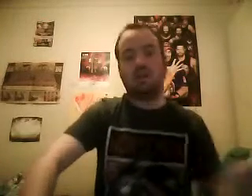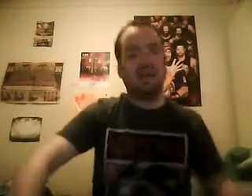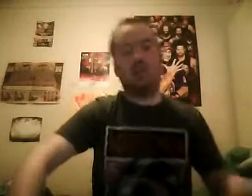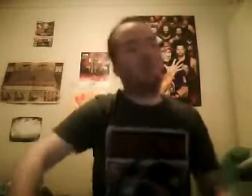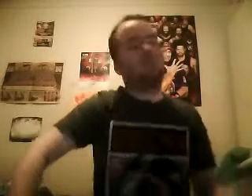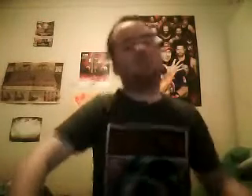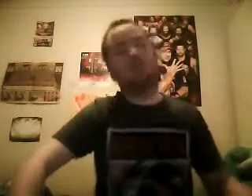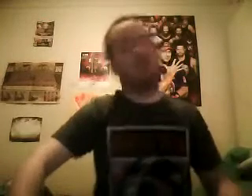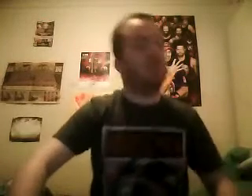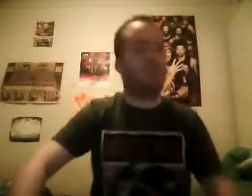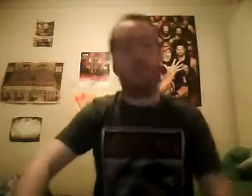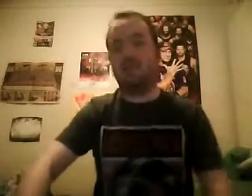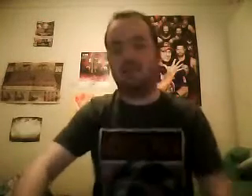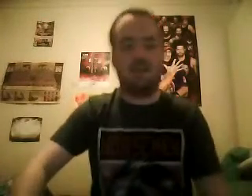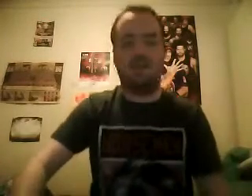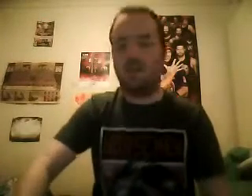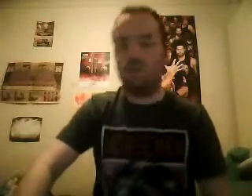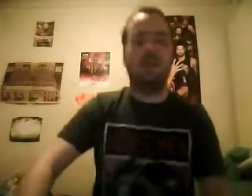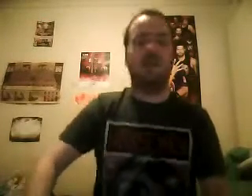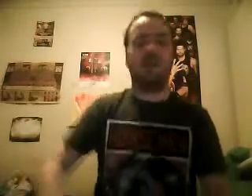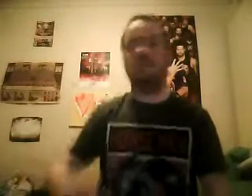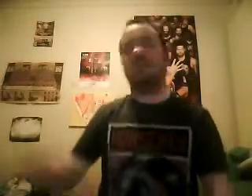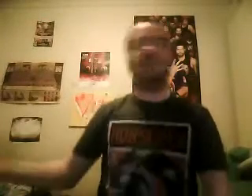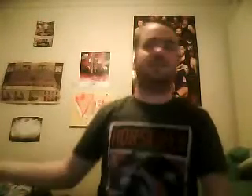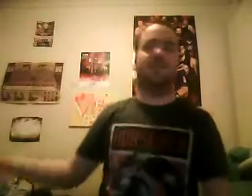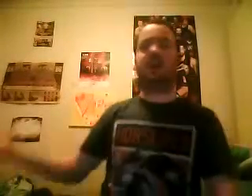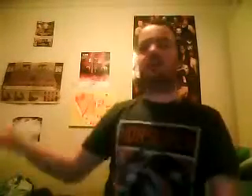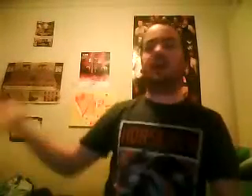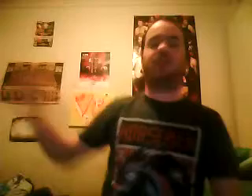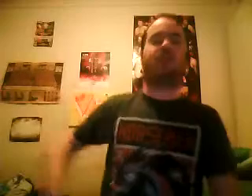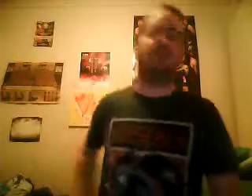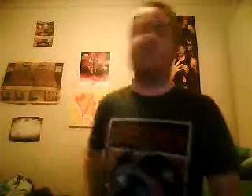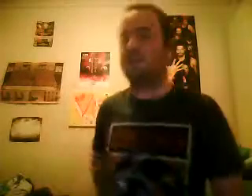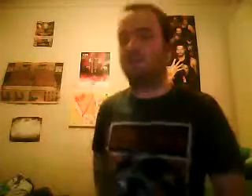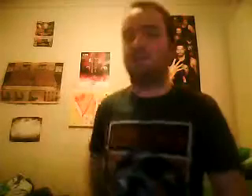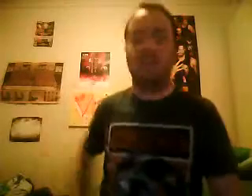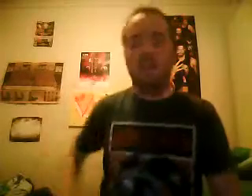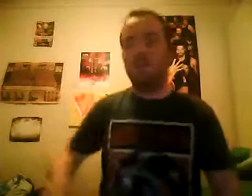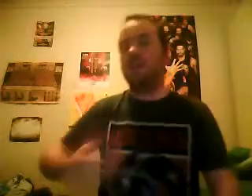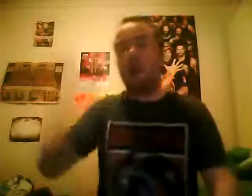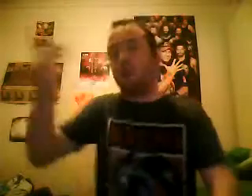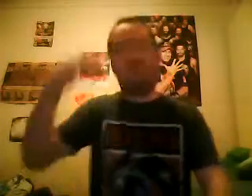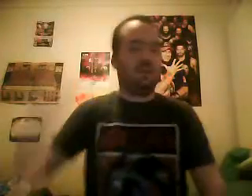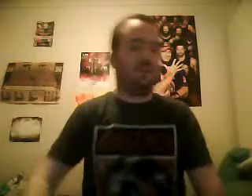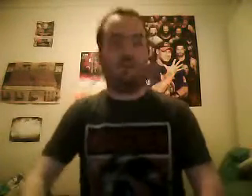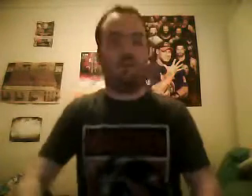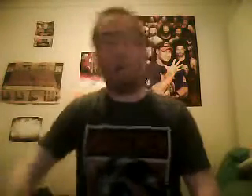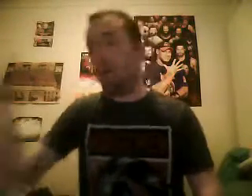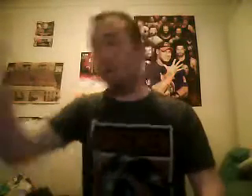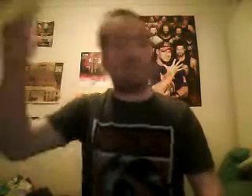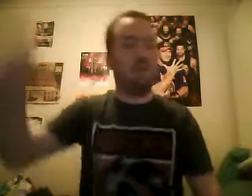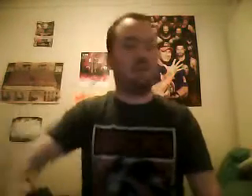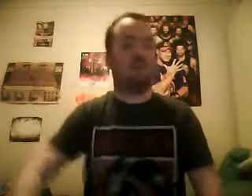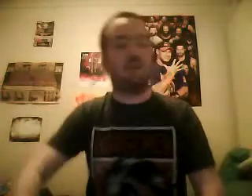that... So I wasn't really a big fan of this that much. I didn't like the fact that they had Kofi Kingston be the opening thing of the show and never to be seen